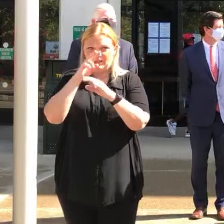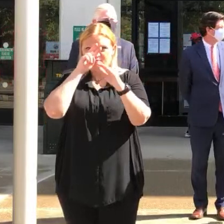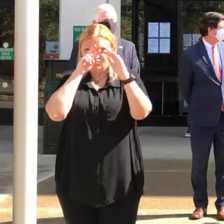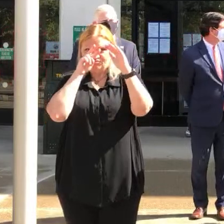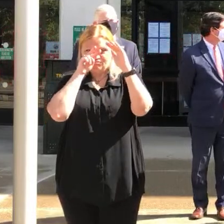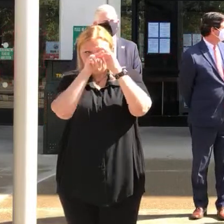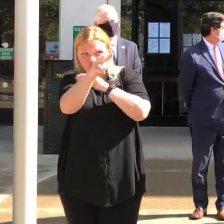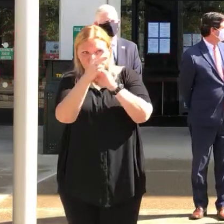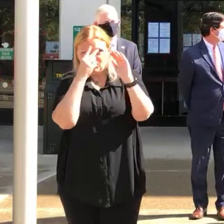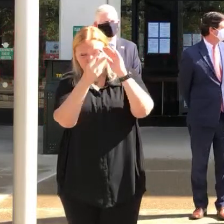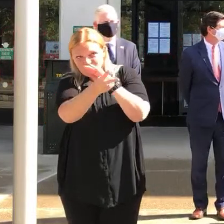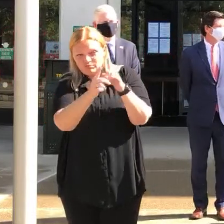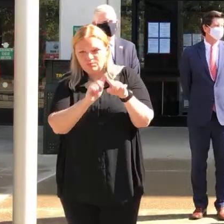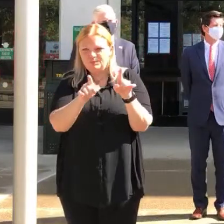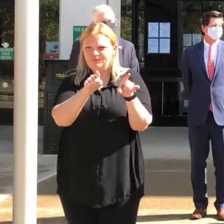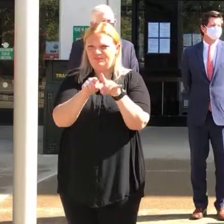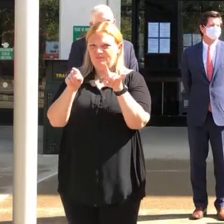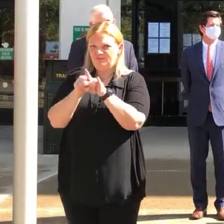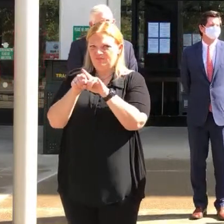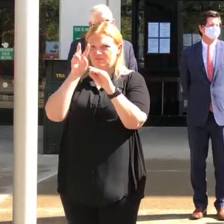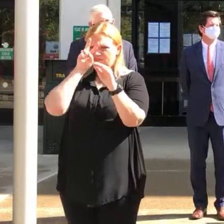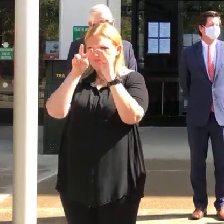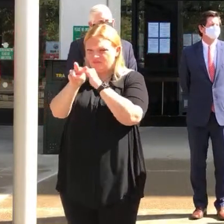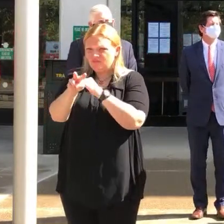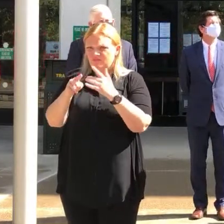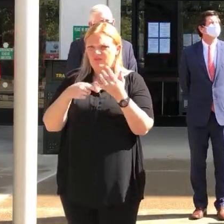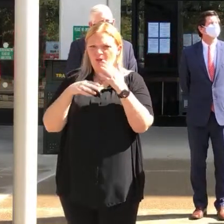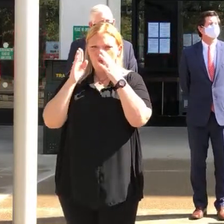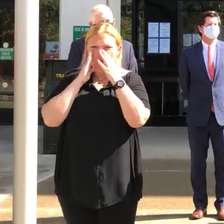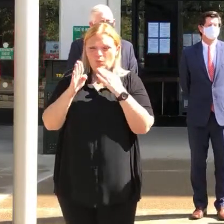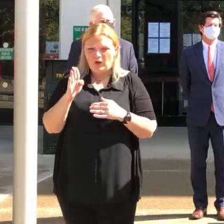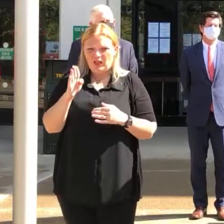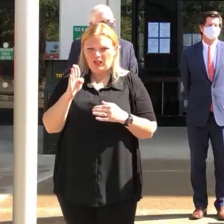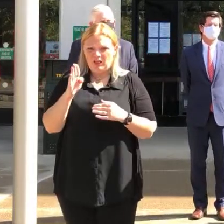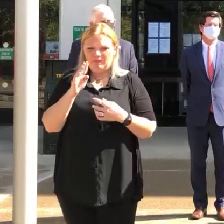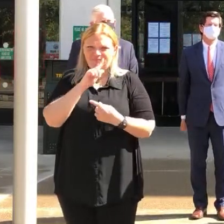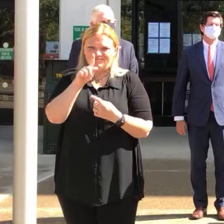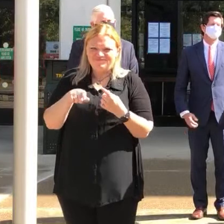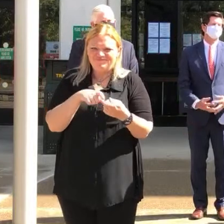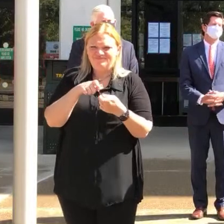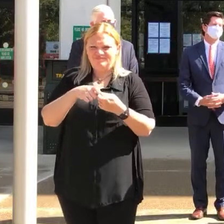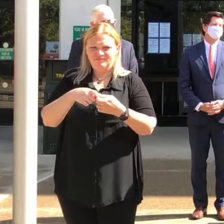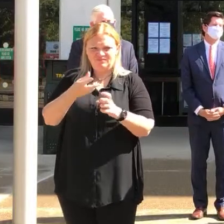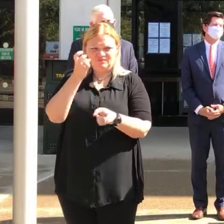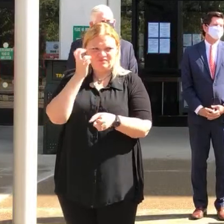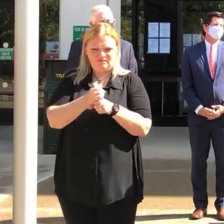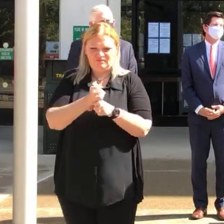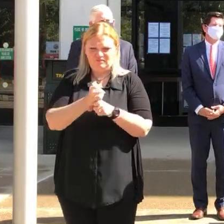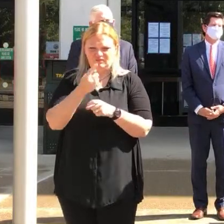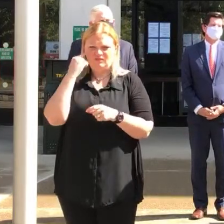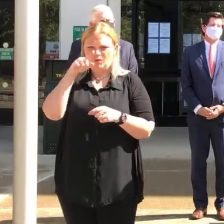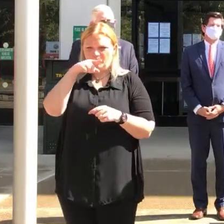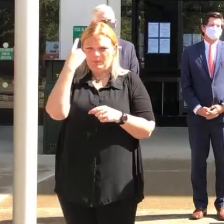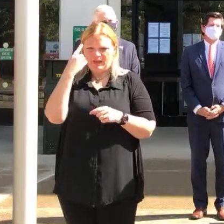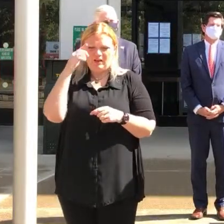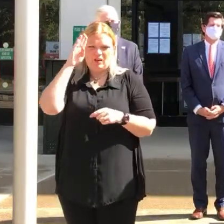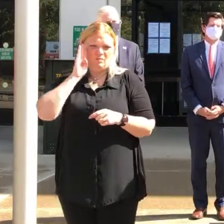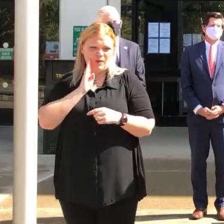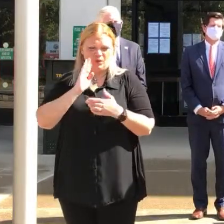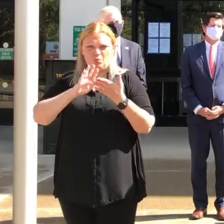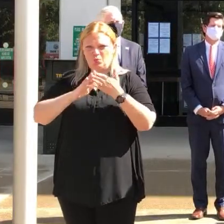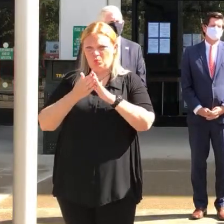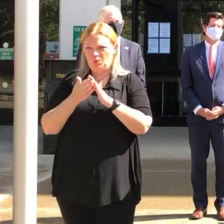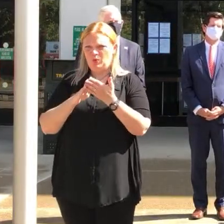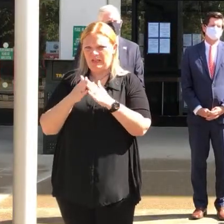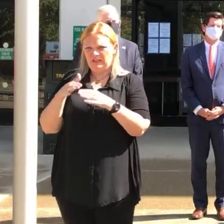forecast, it also is forecasted that it is going to be particularly hard on Black and brown